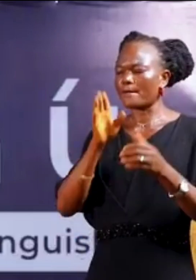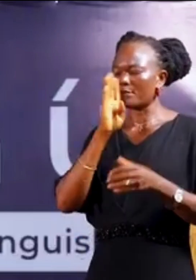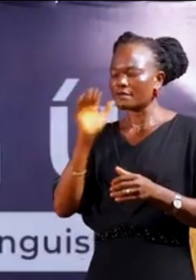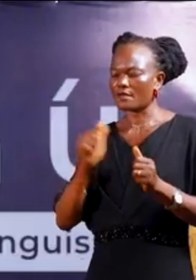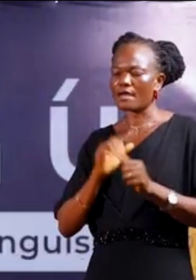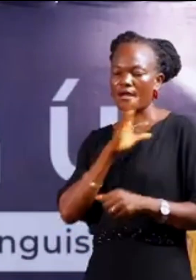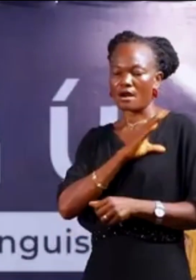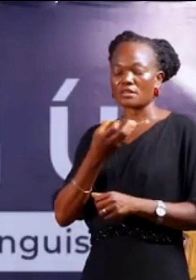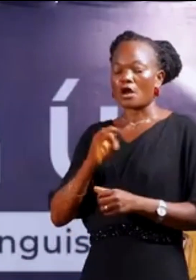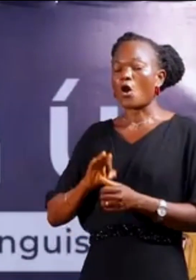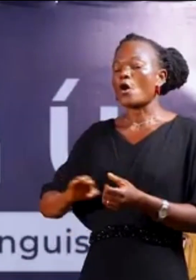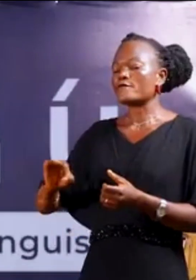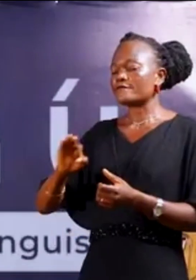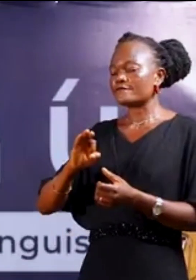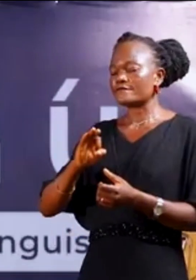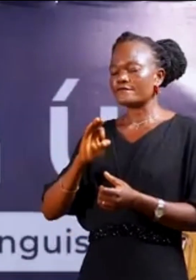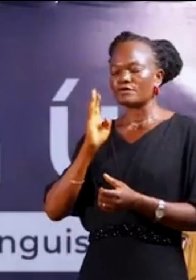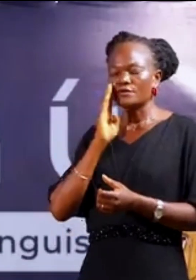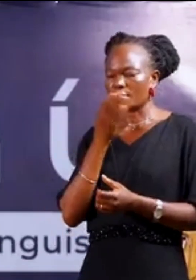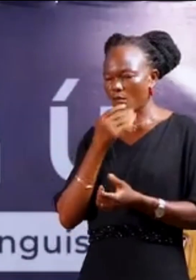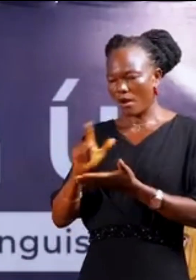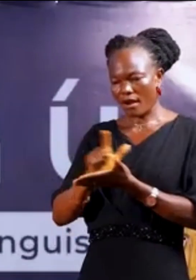character of Igbo land even to today.